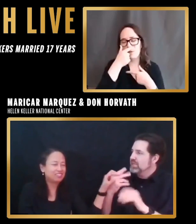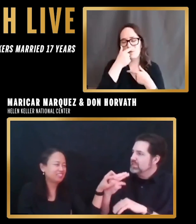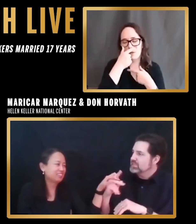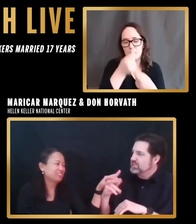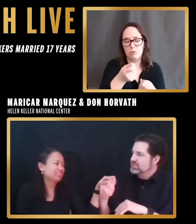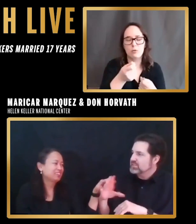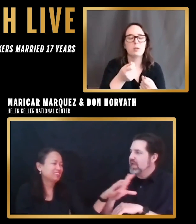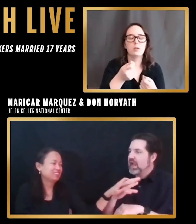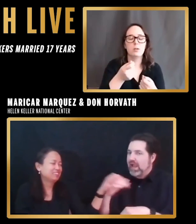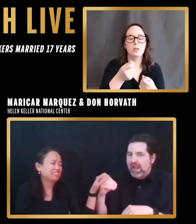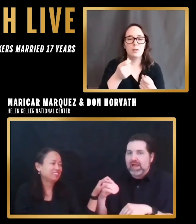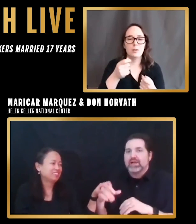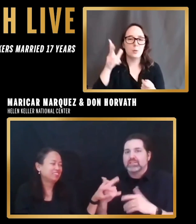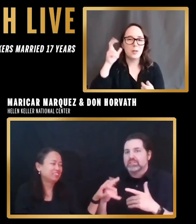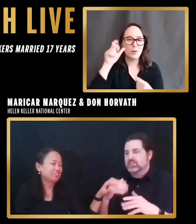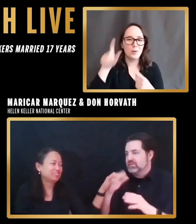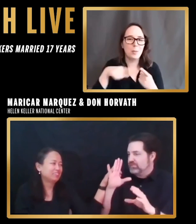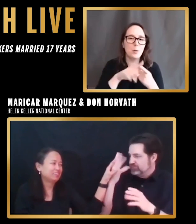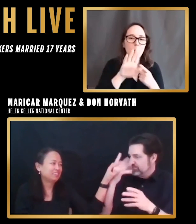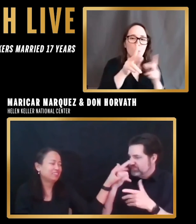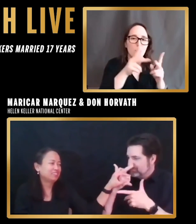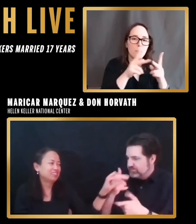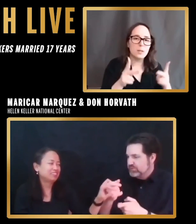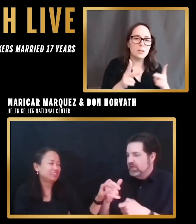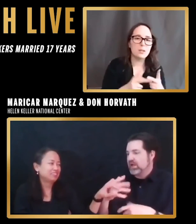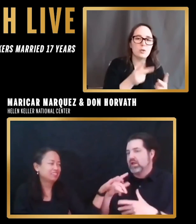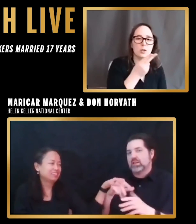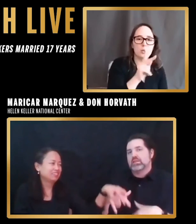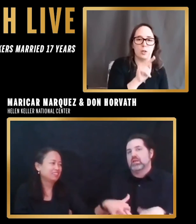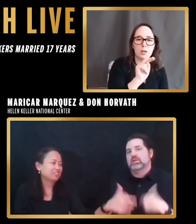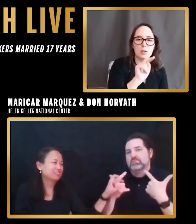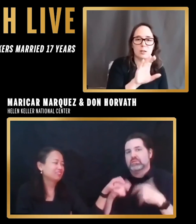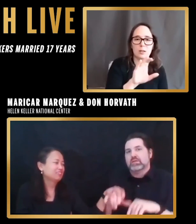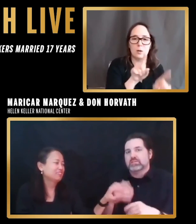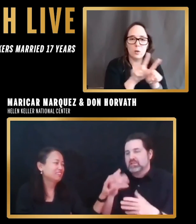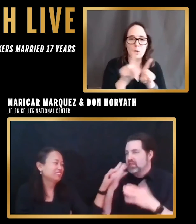into your life as a married couple. So thanks so much. Thanks to everyone who tuned in.